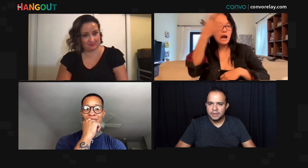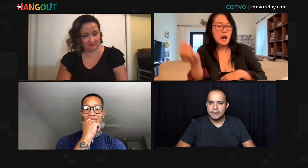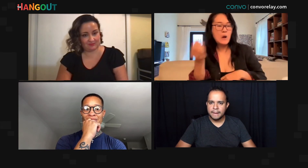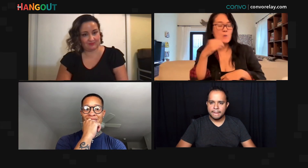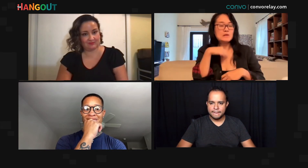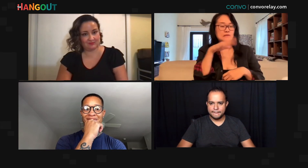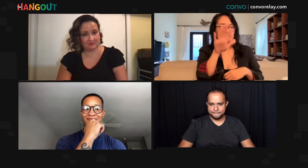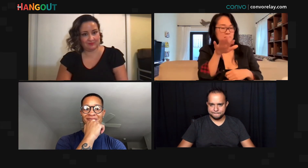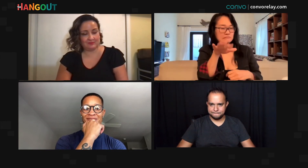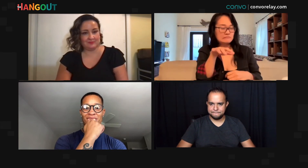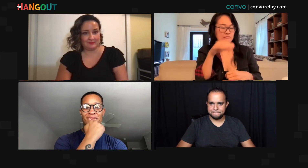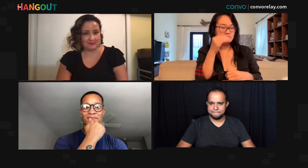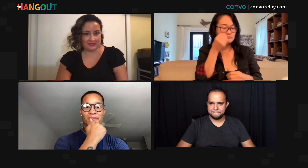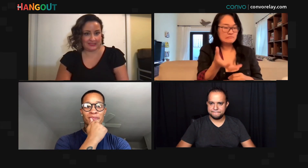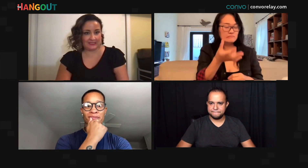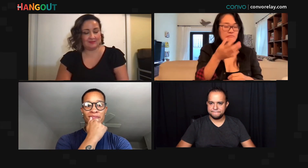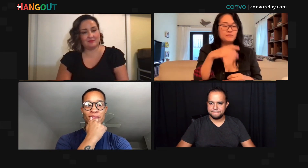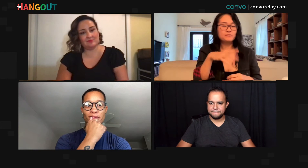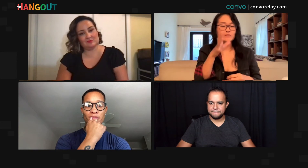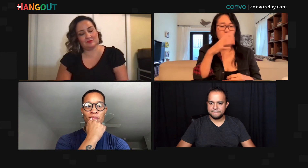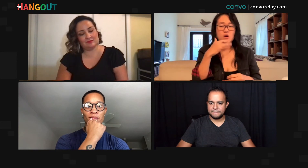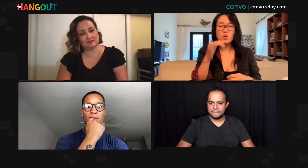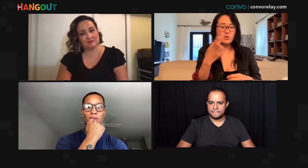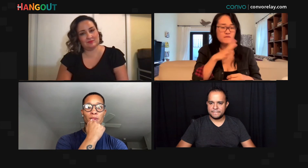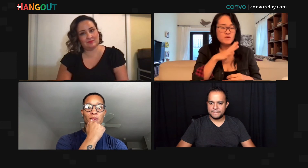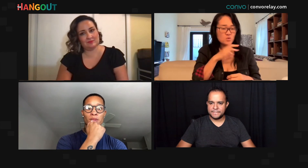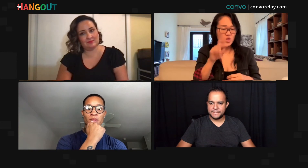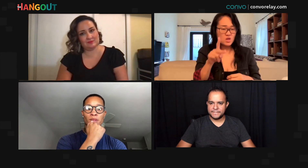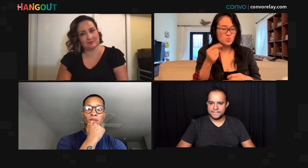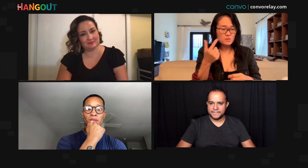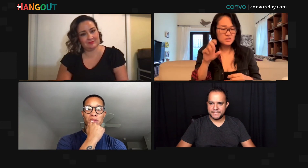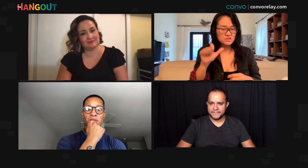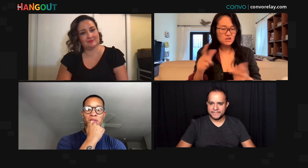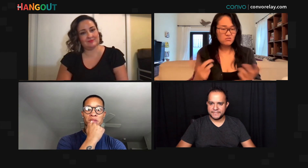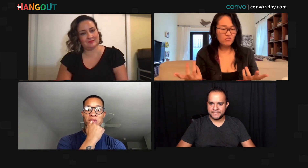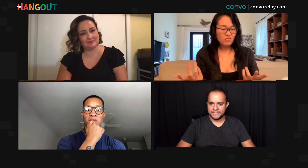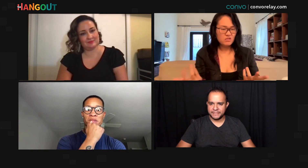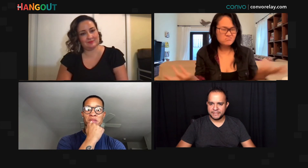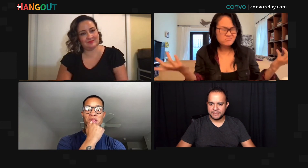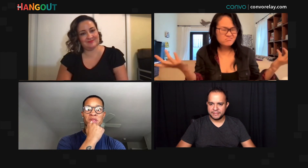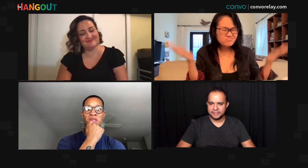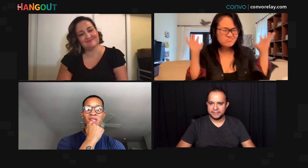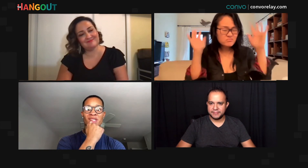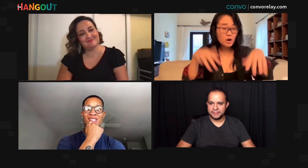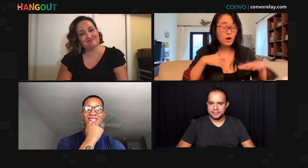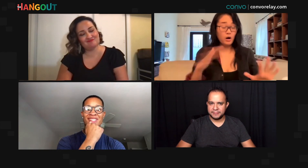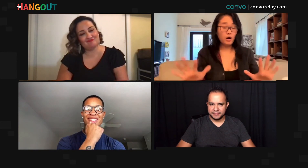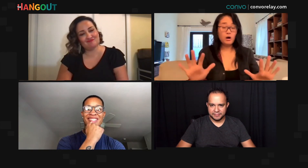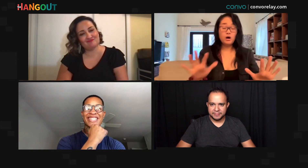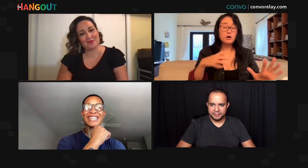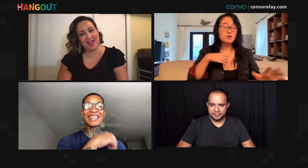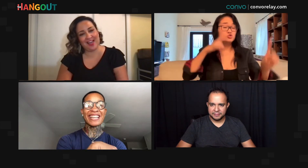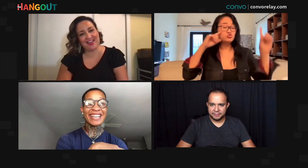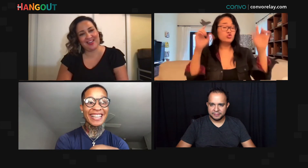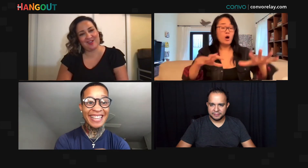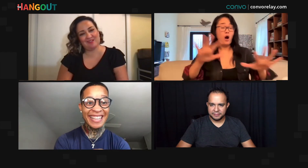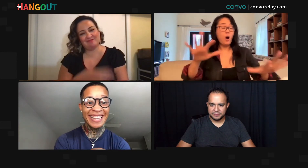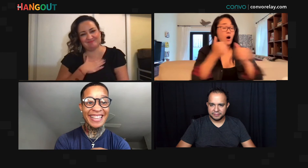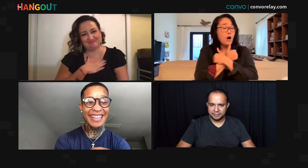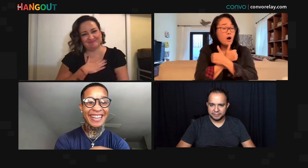being so nervous. We went out to eat, and I said, "Hey, I'm going to have to tell you something." And they said, "Okay, all right." When I told them, they said, "What's the big deal?"